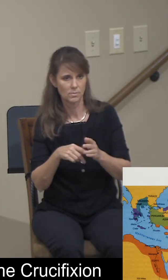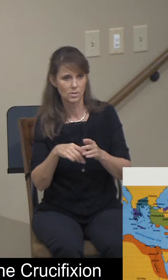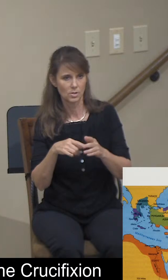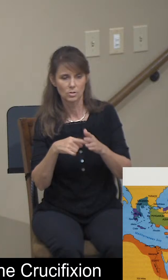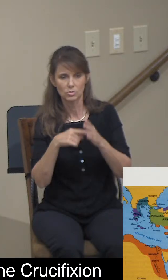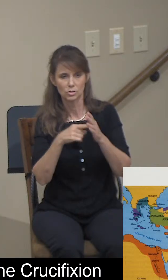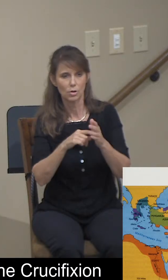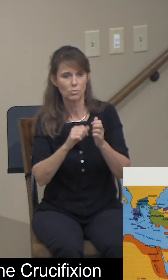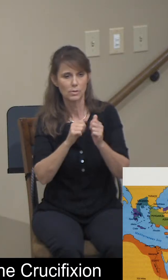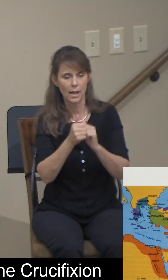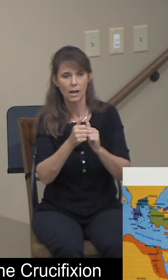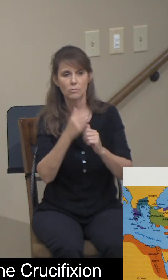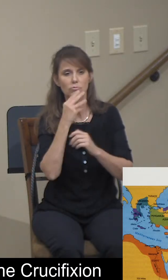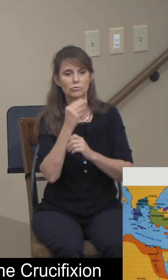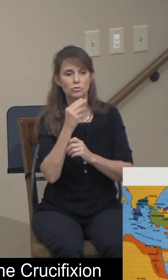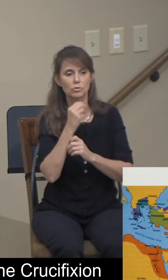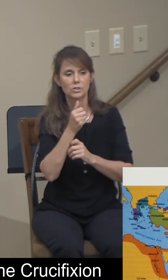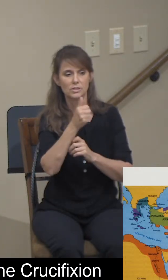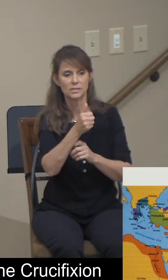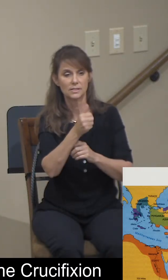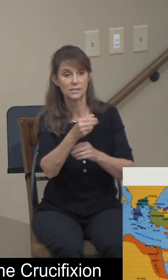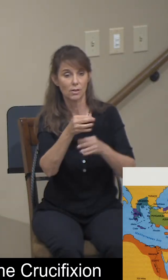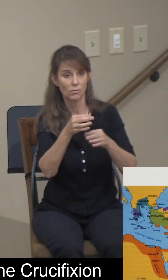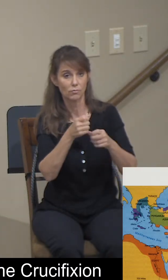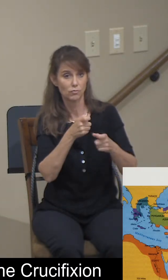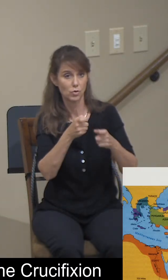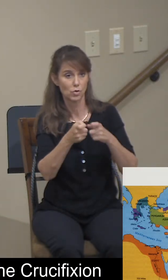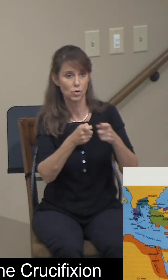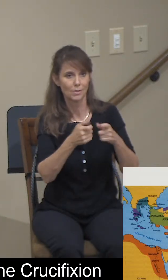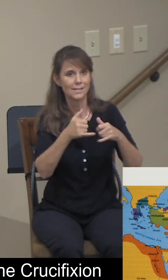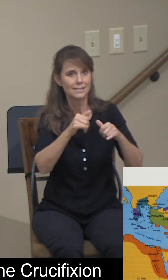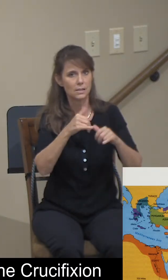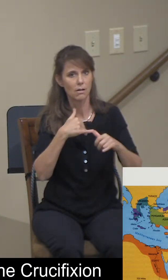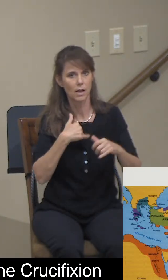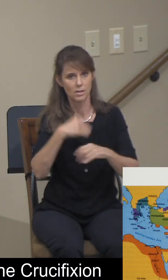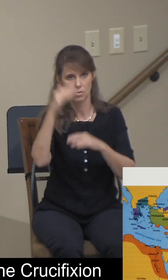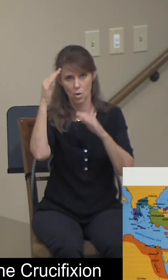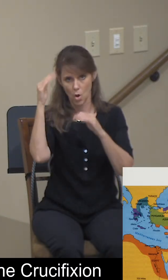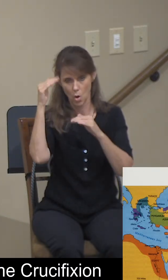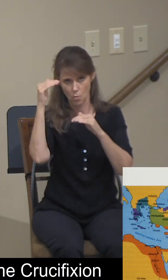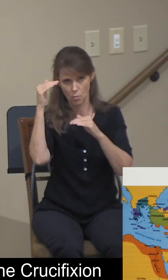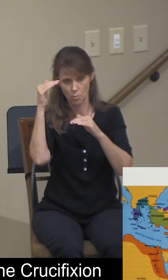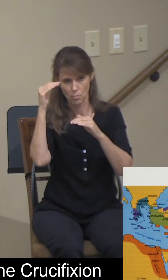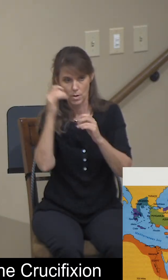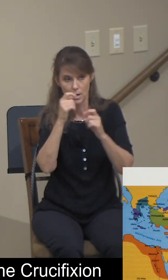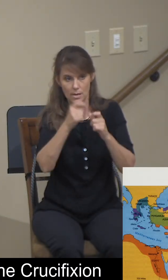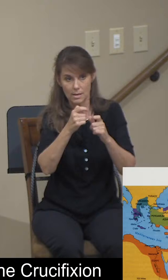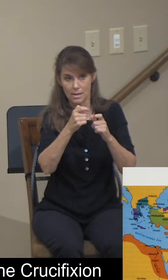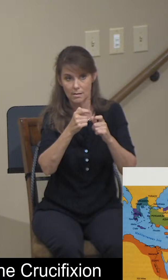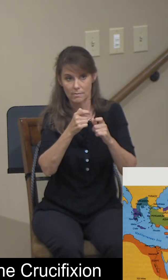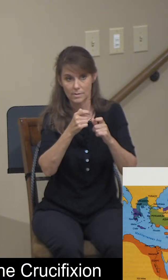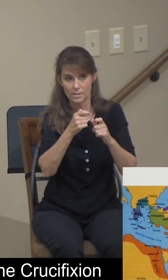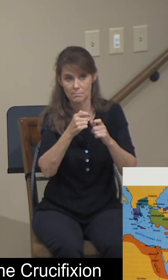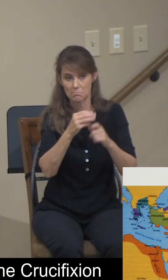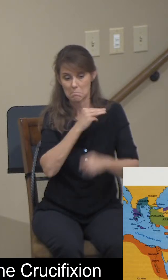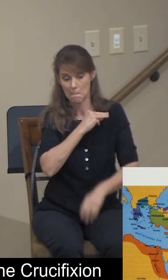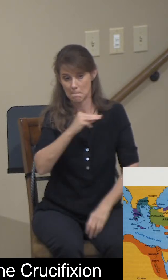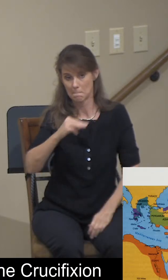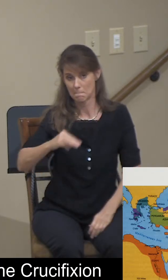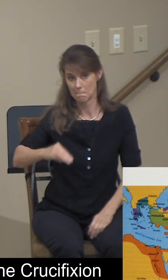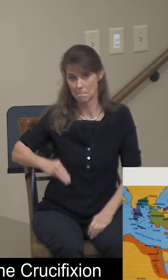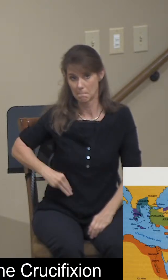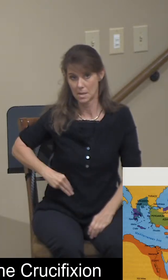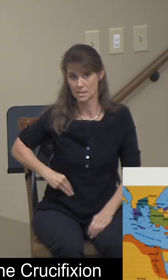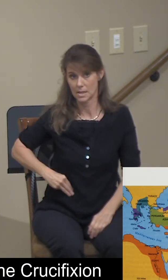of self-rule, and it puts a focus on independence. It gives rise to messianic hope. The political culture